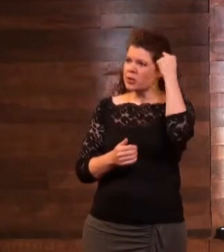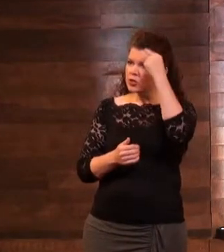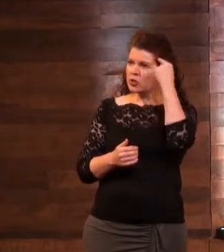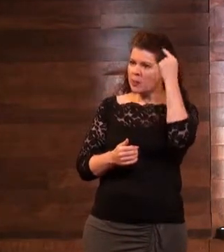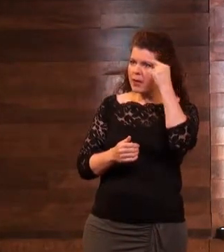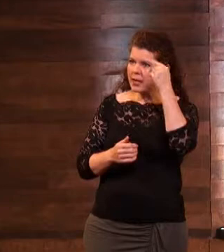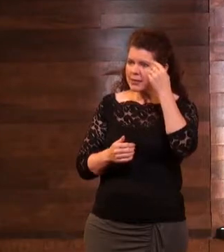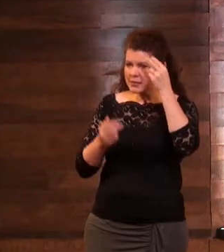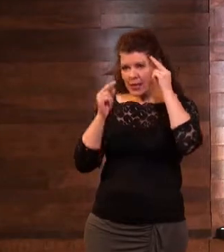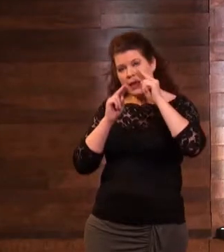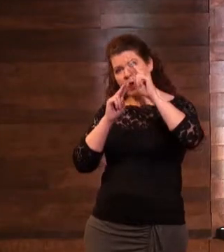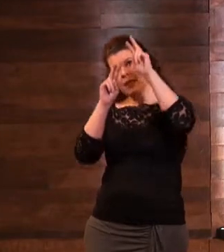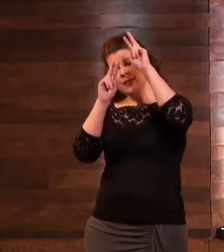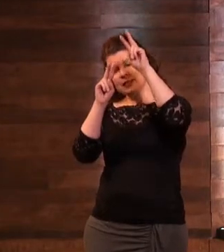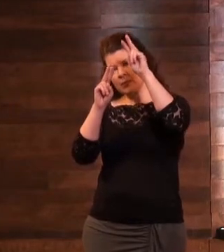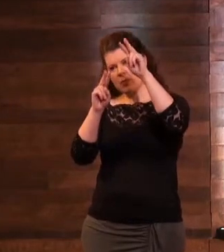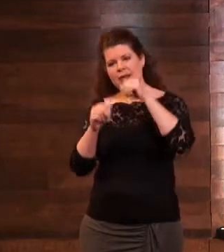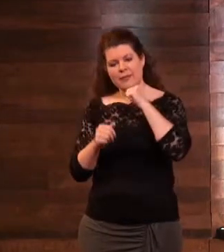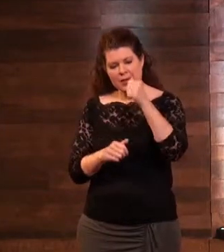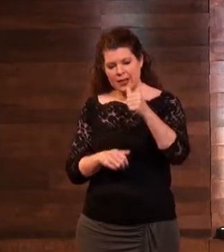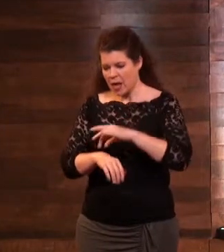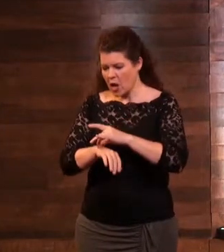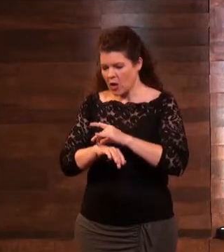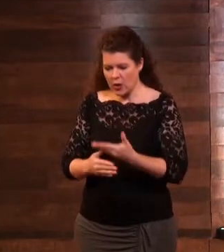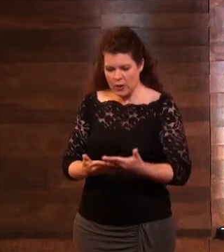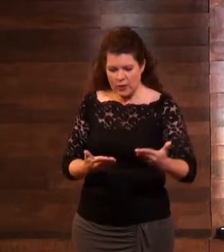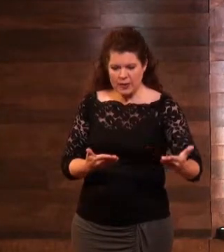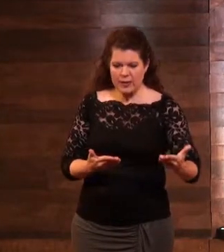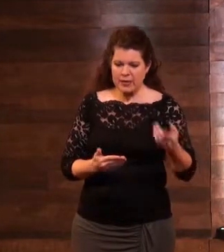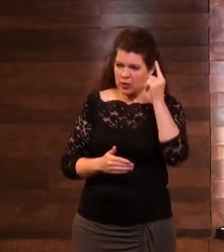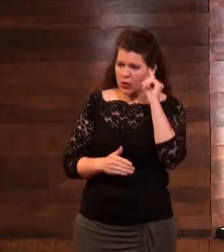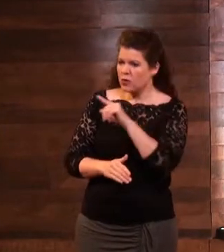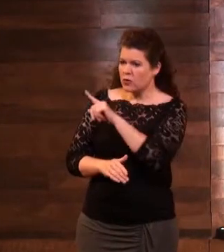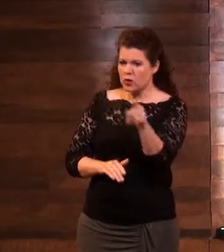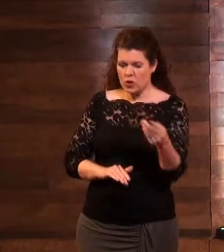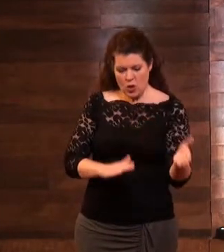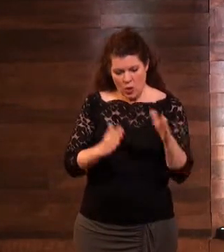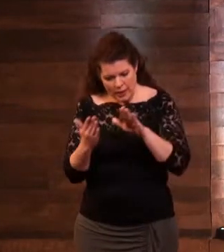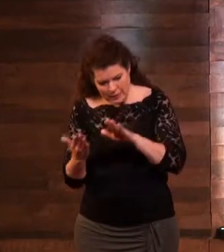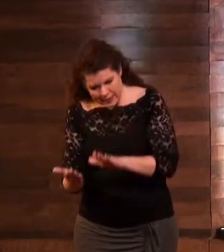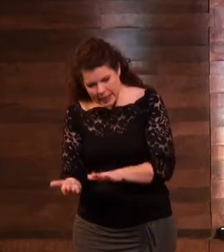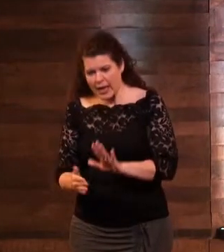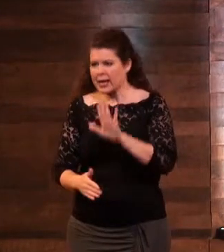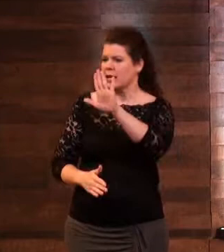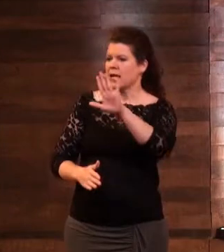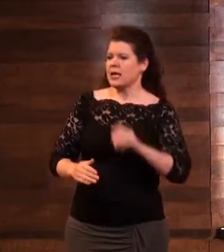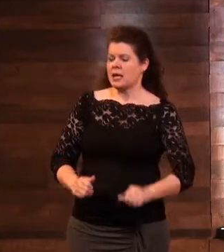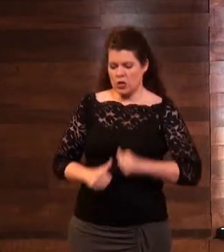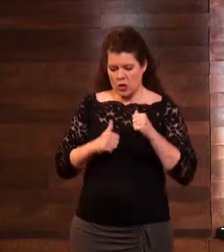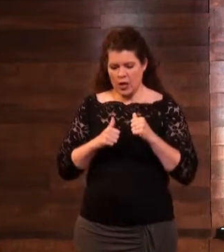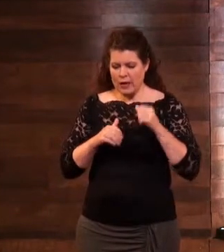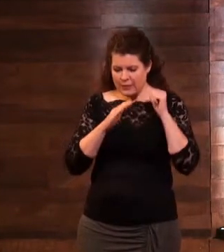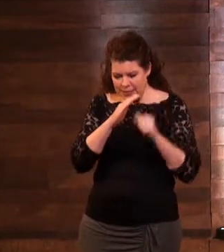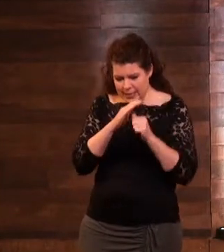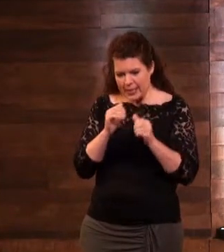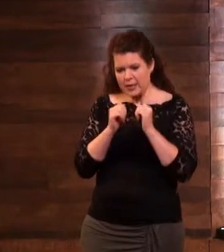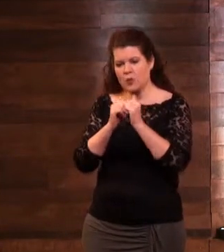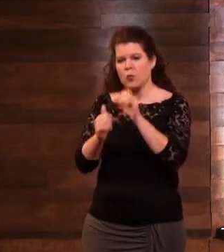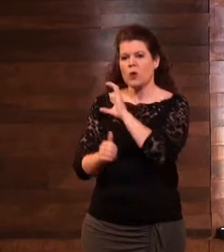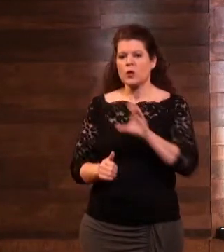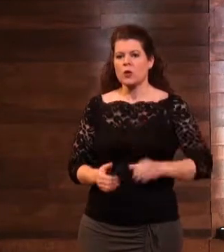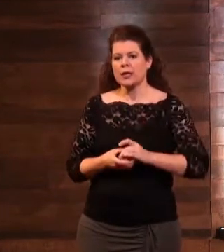earth. For you have died, and your life is hidden with Christ in God. When Christ, who is your life,